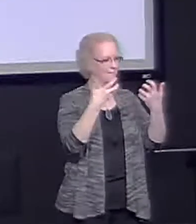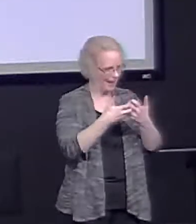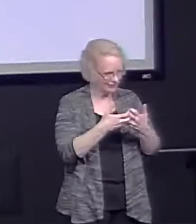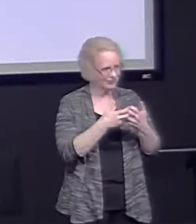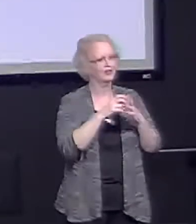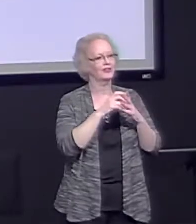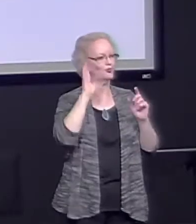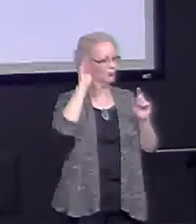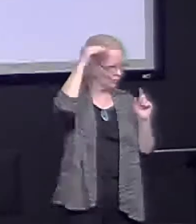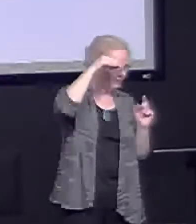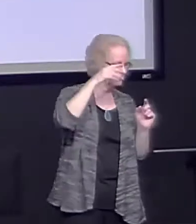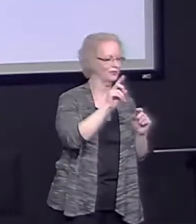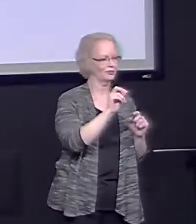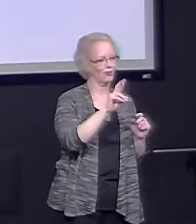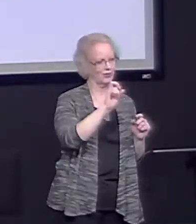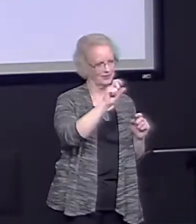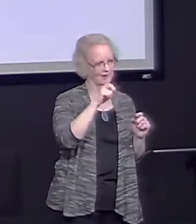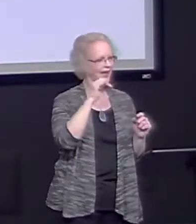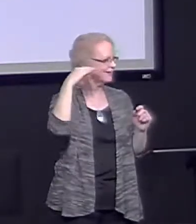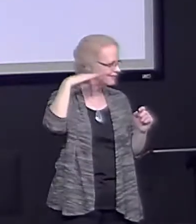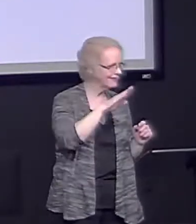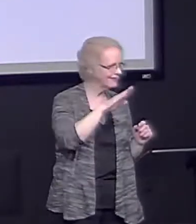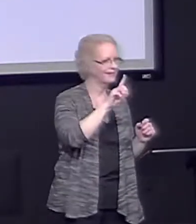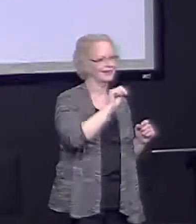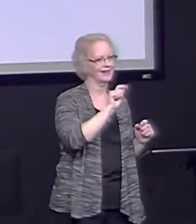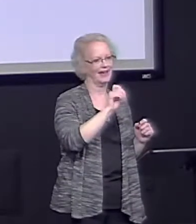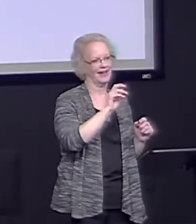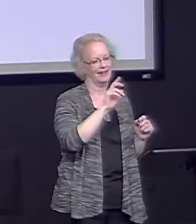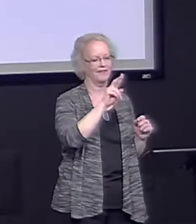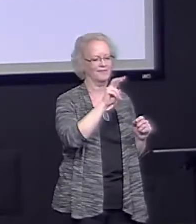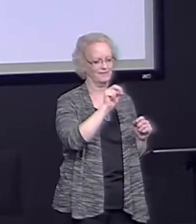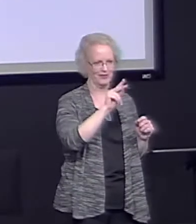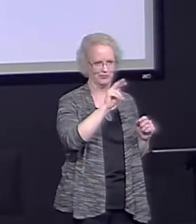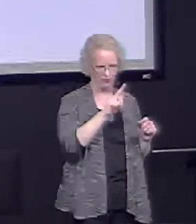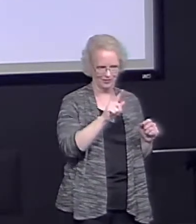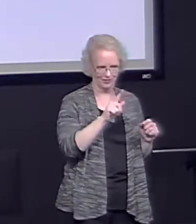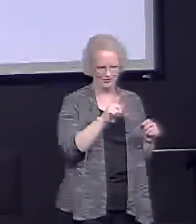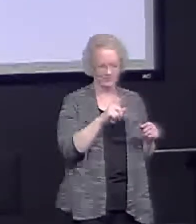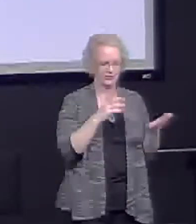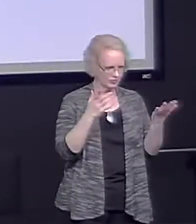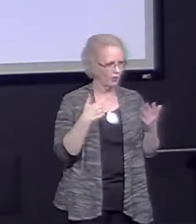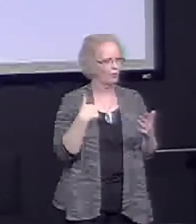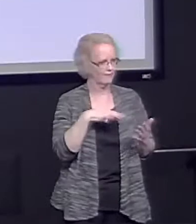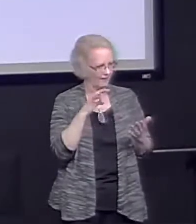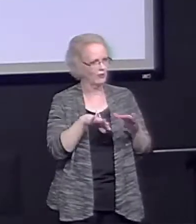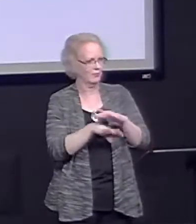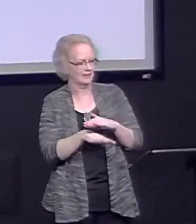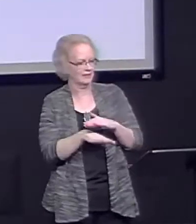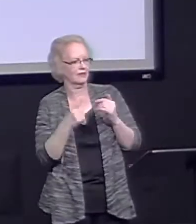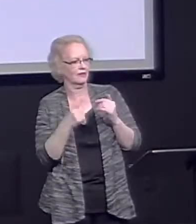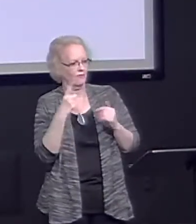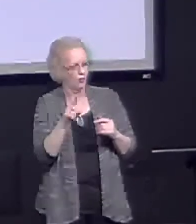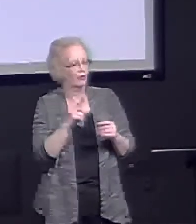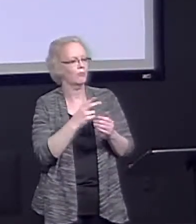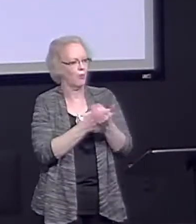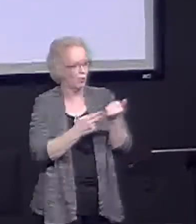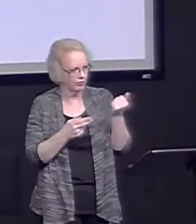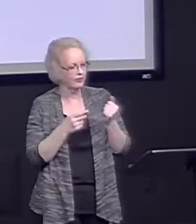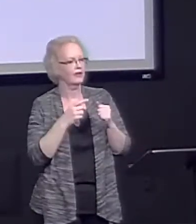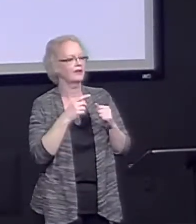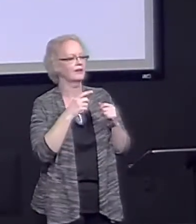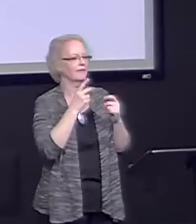been identified in the visual system as the neural substrate for visual object memory and visual spatial